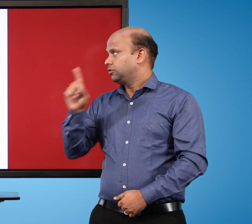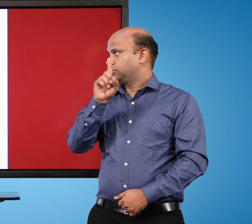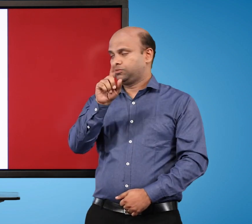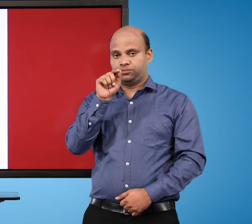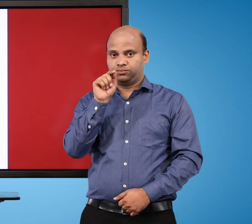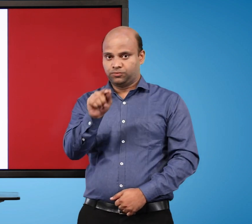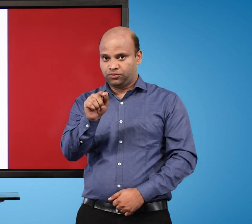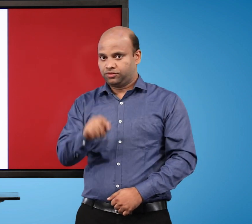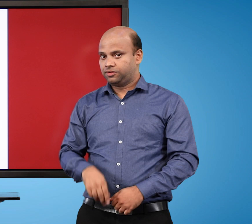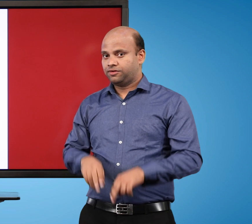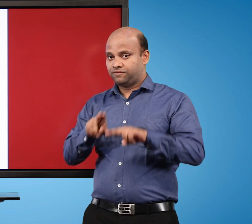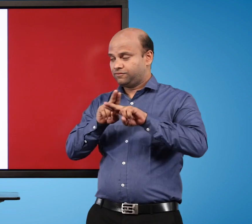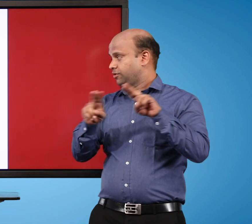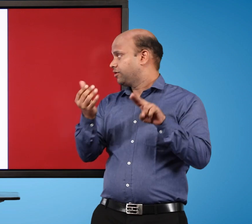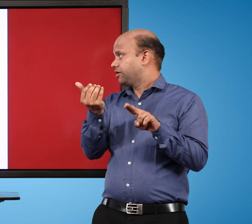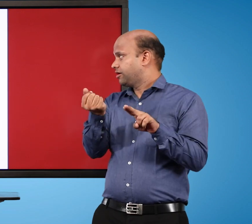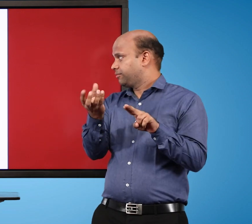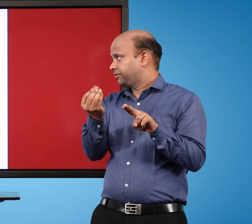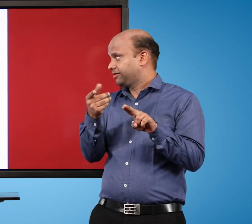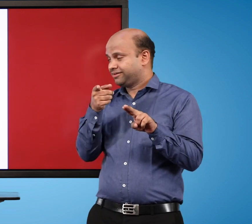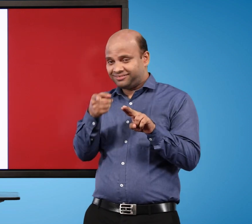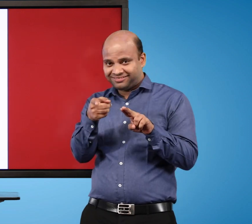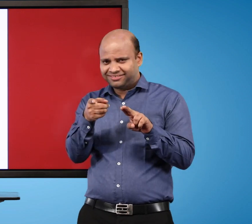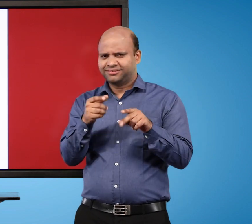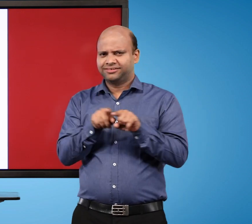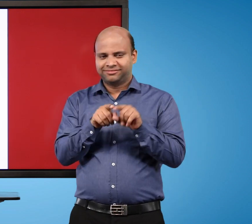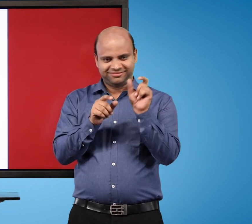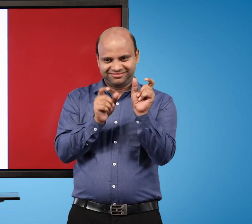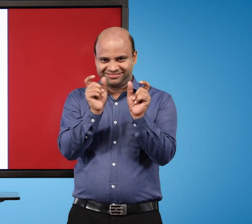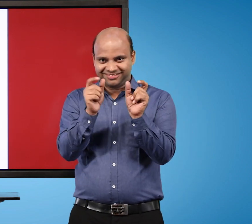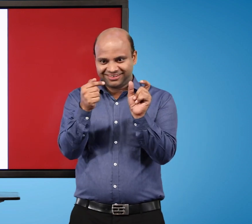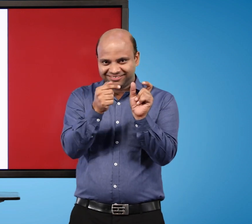1. The whole numbers are not closed under subtraction.